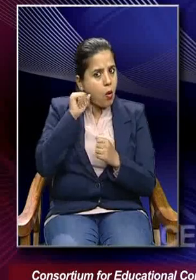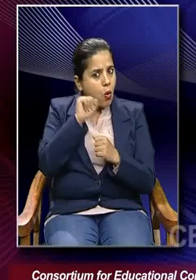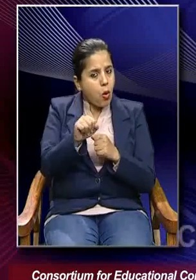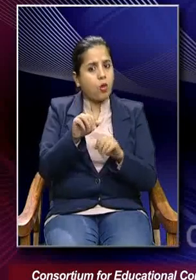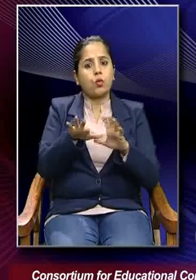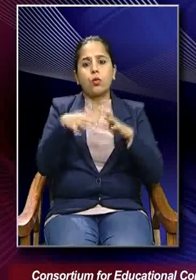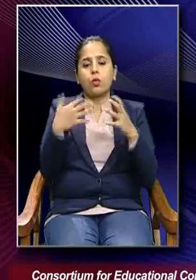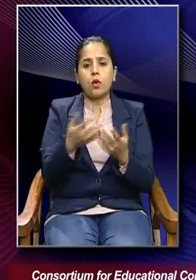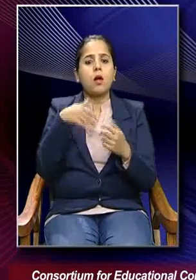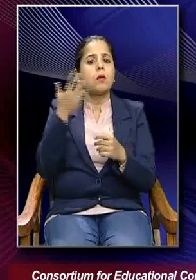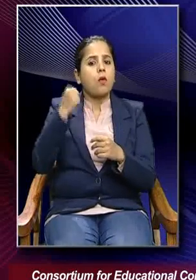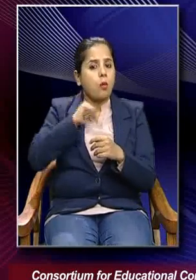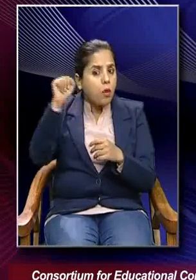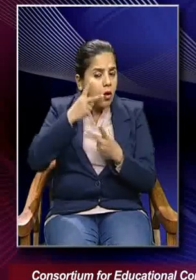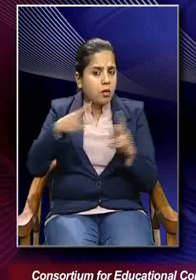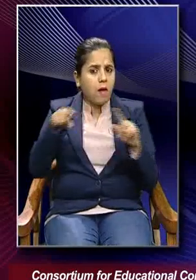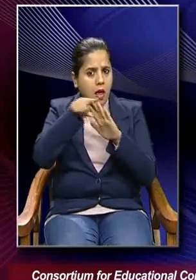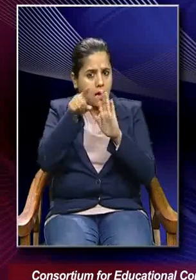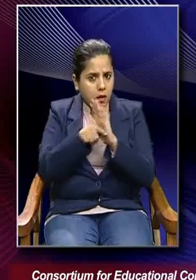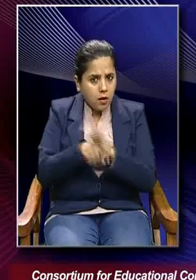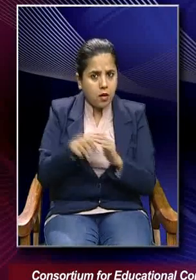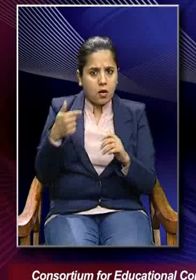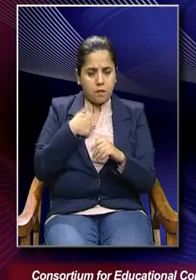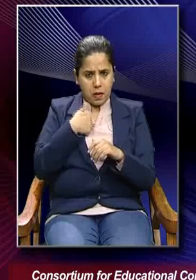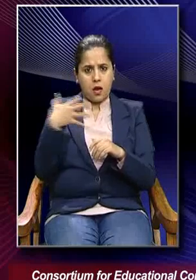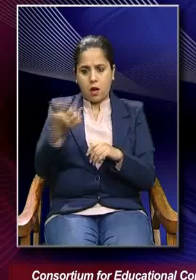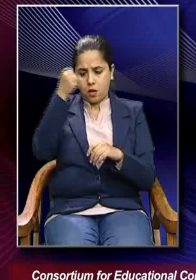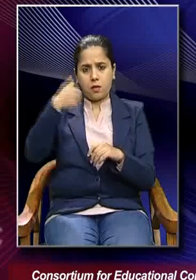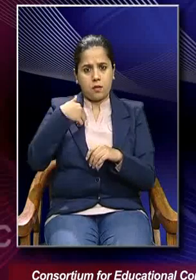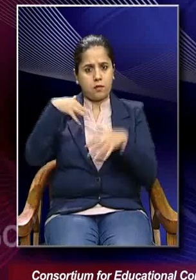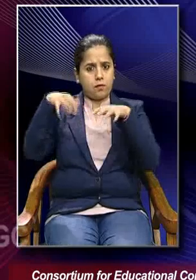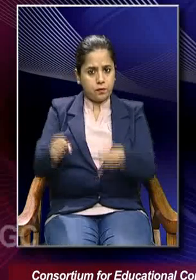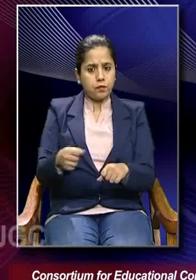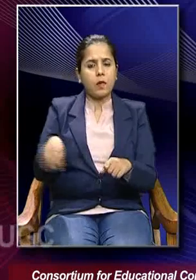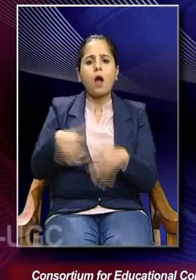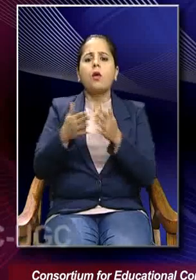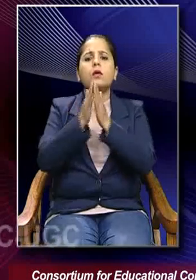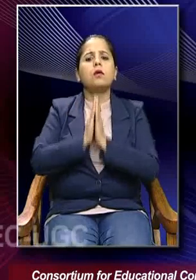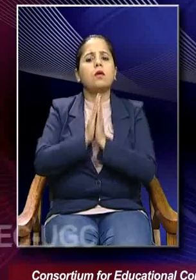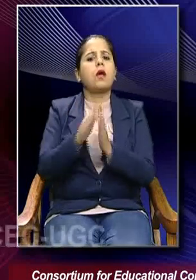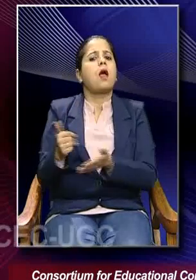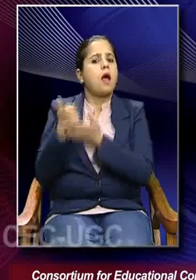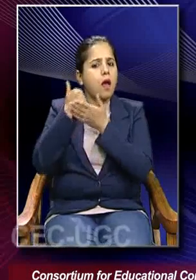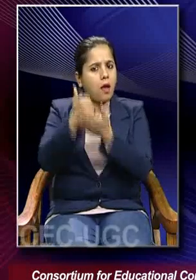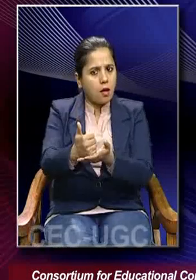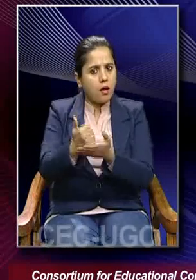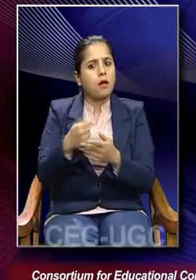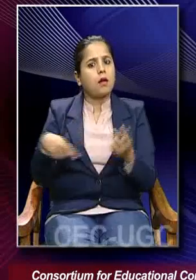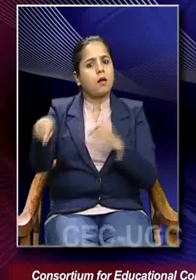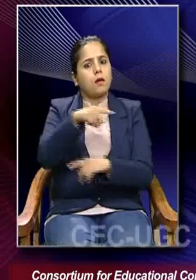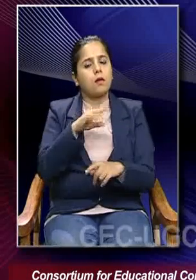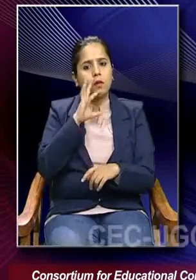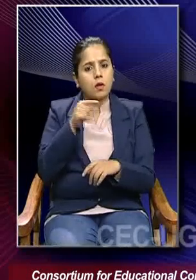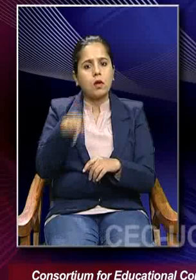The Protestant Ethic and Capitalism, he says how religion helps us understand the rise